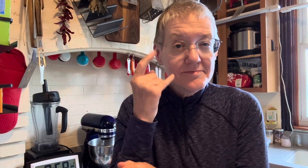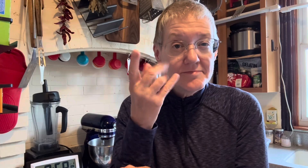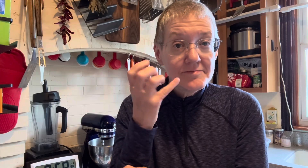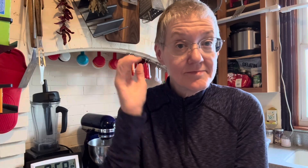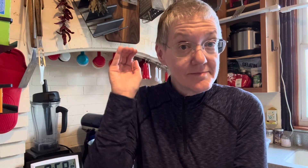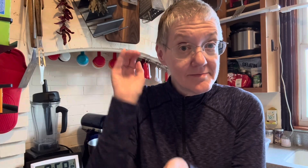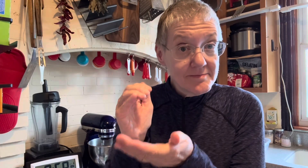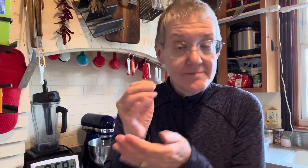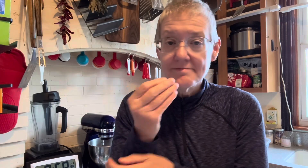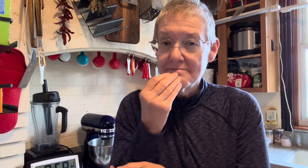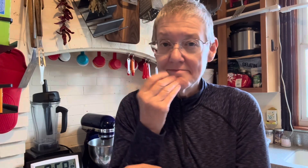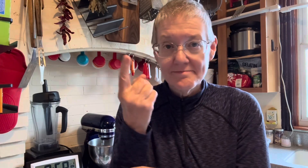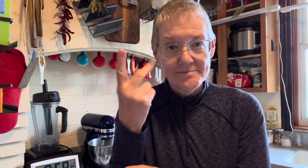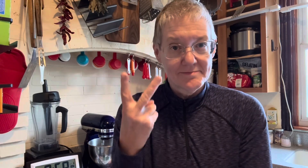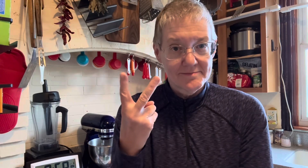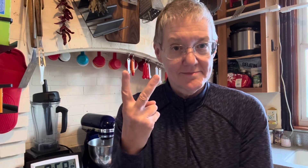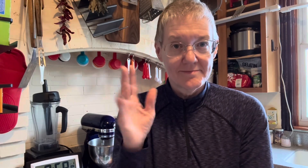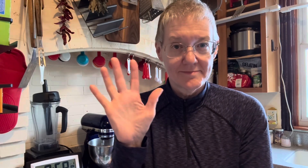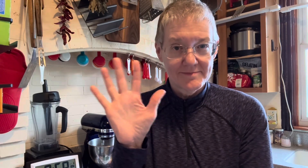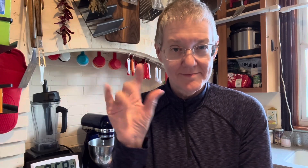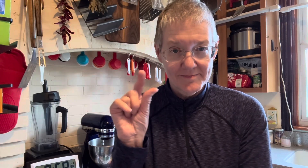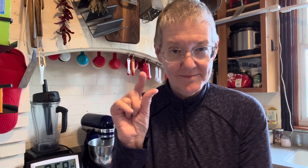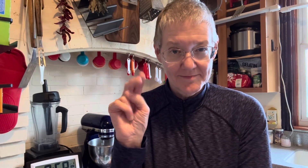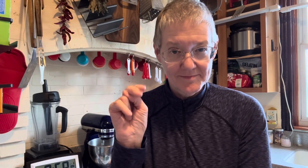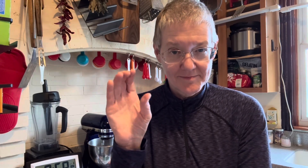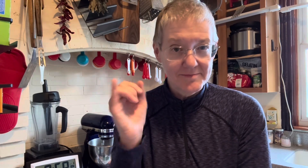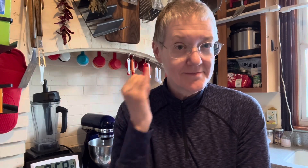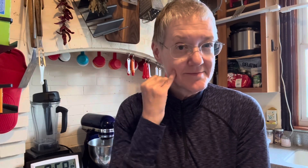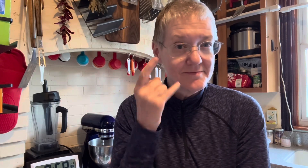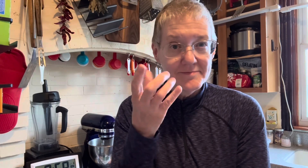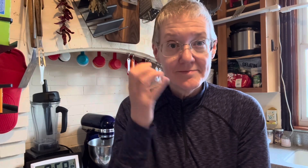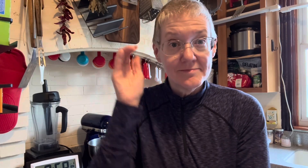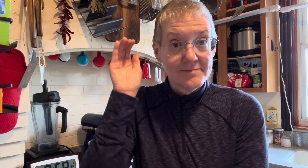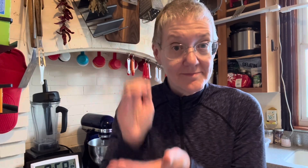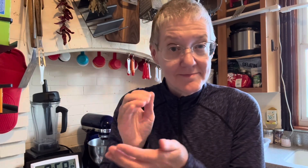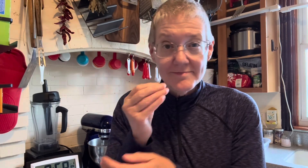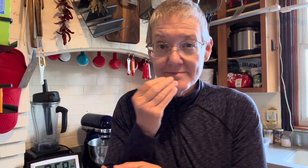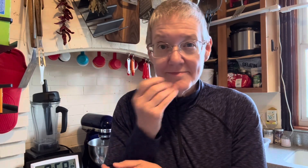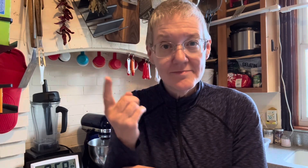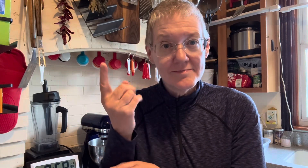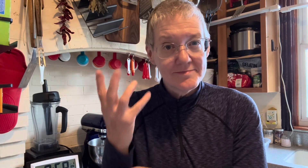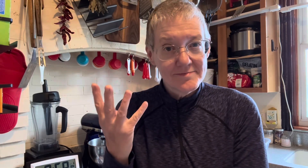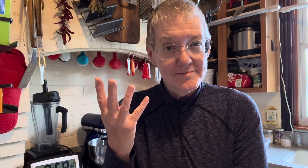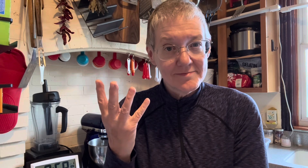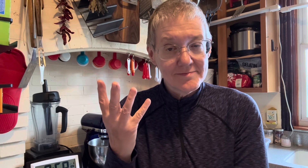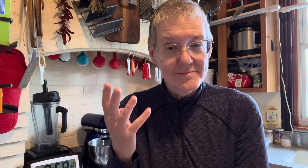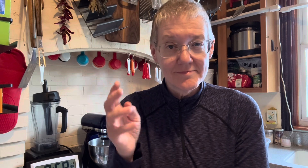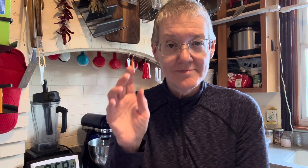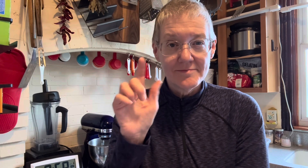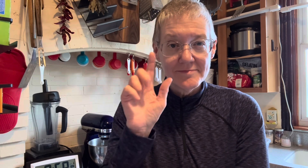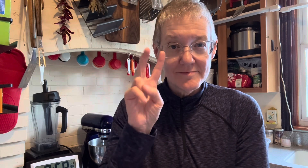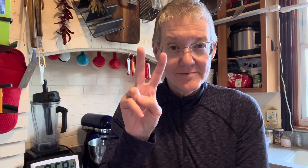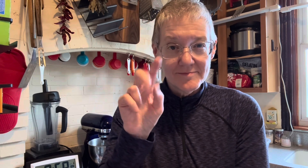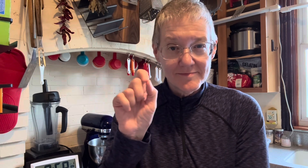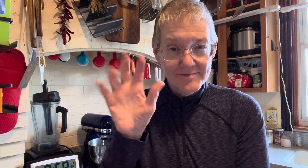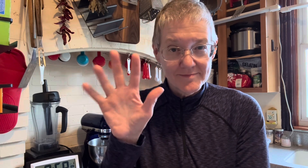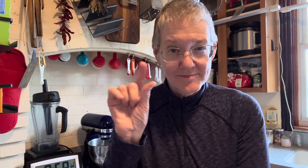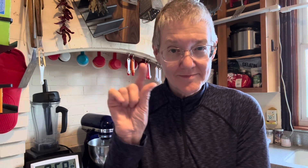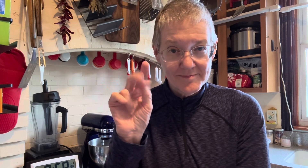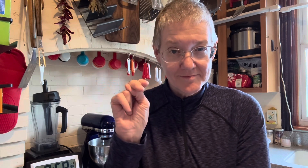If you want less carbs, eat half for 5 grams of net carbs. Even less, 1/4 for 2.5